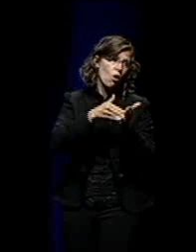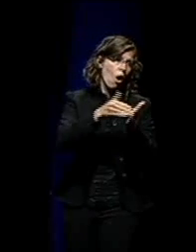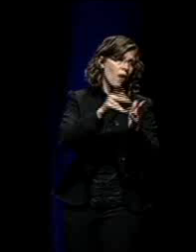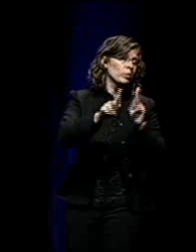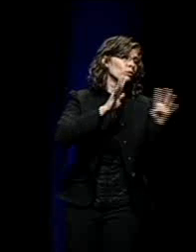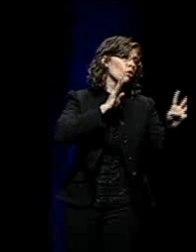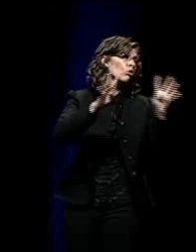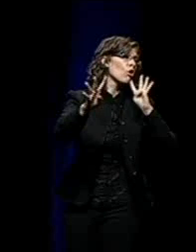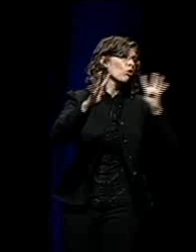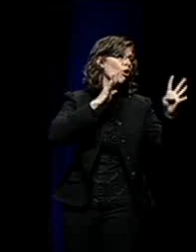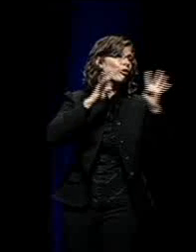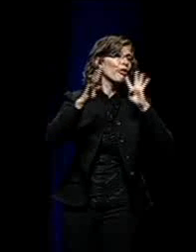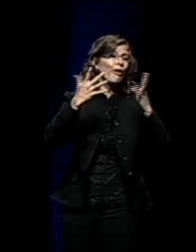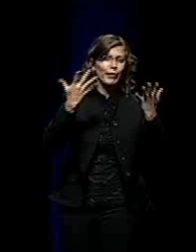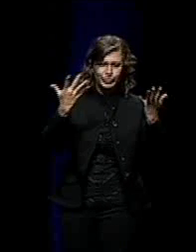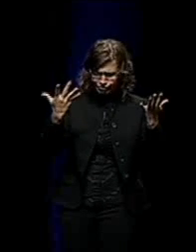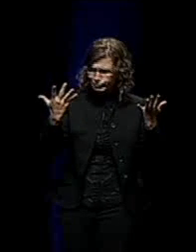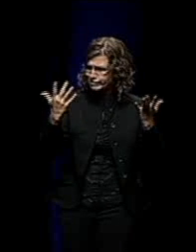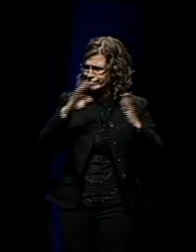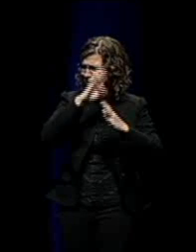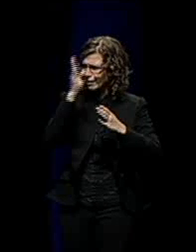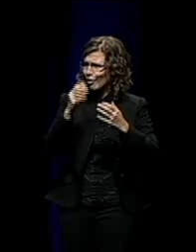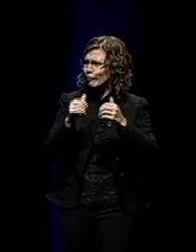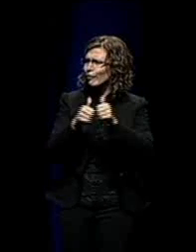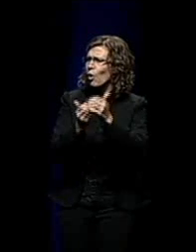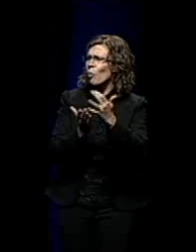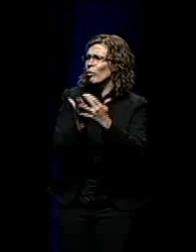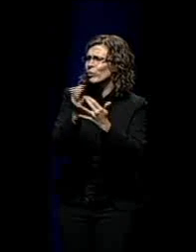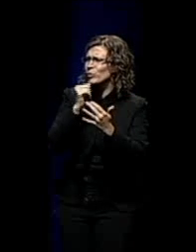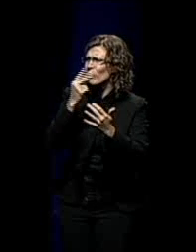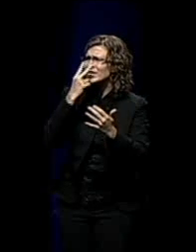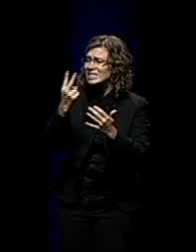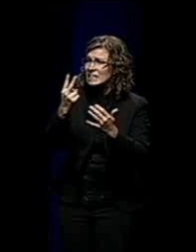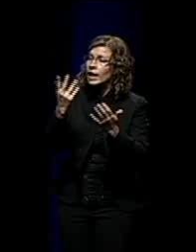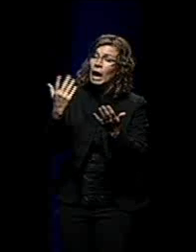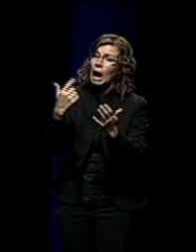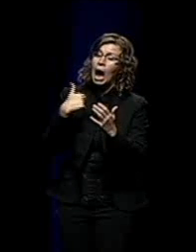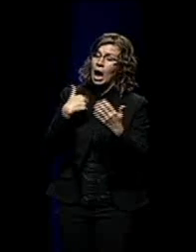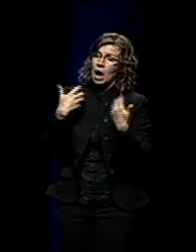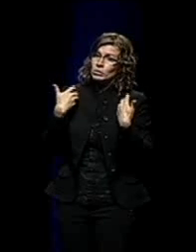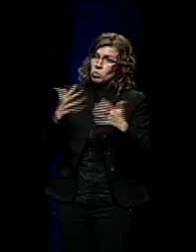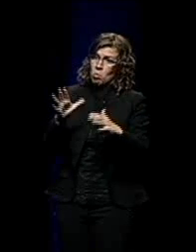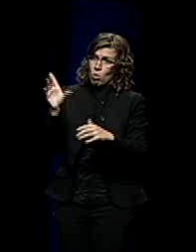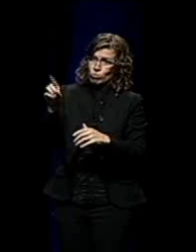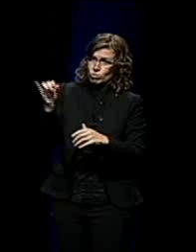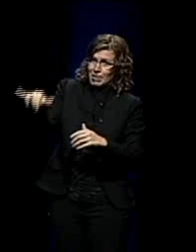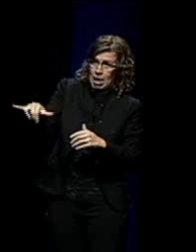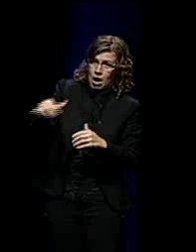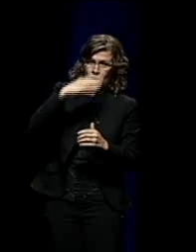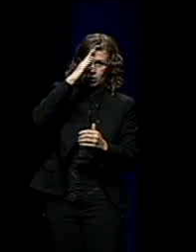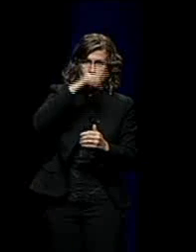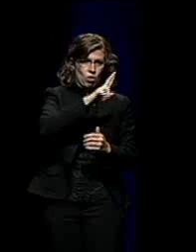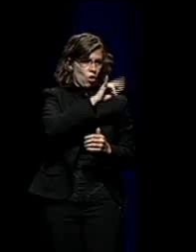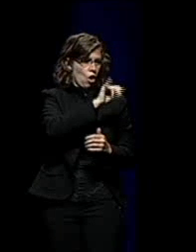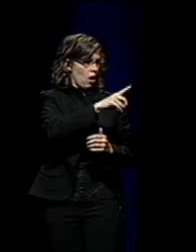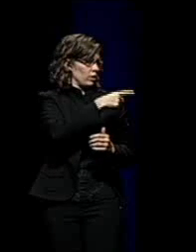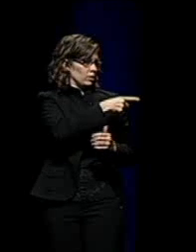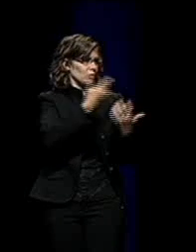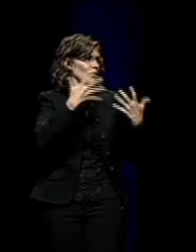And that's not going to happen here. I don't think RID is into that. I'm definitely not into that. And you should not judge me on how I